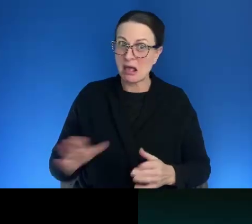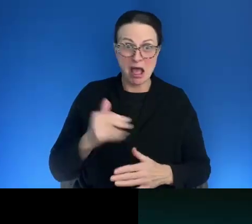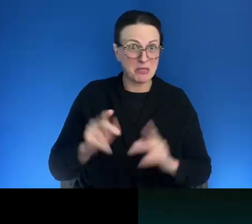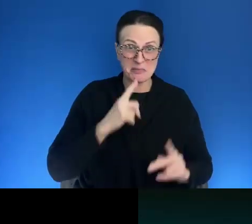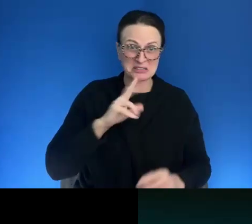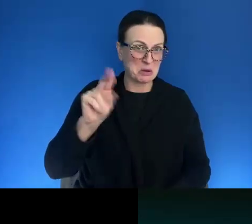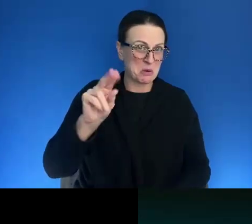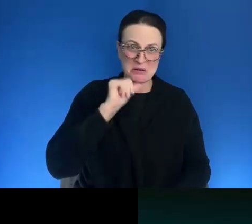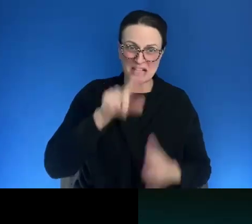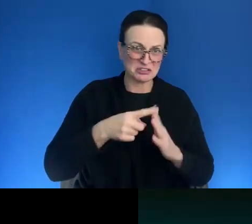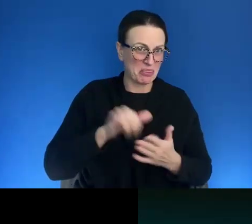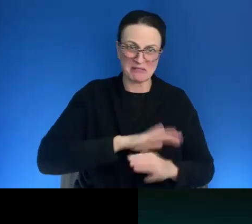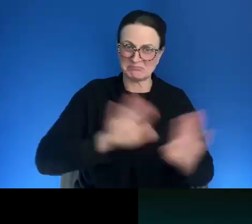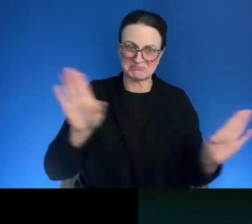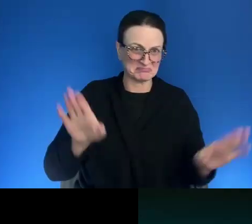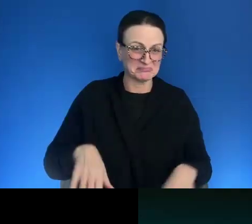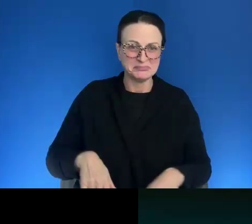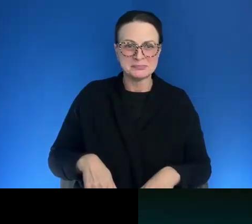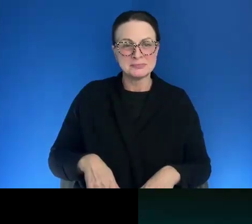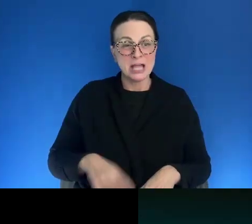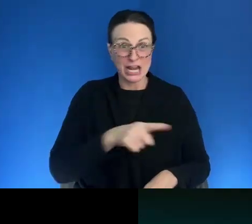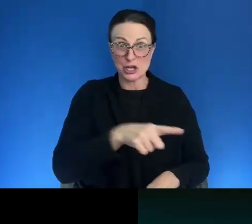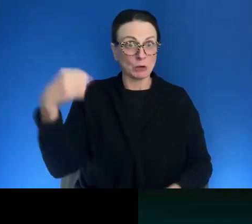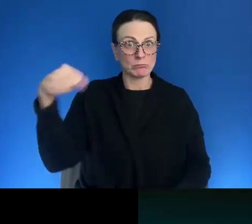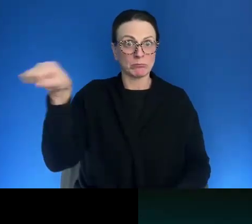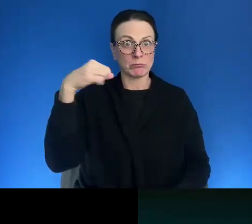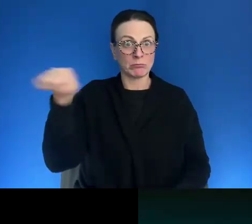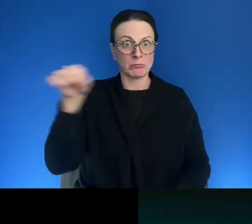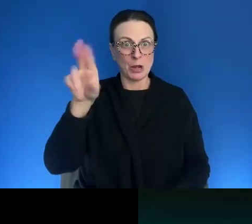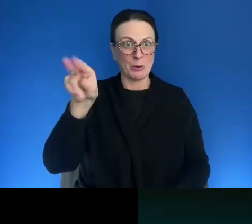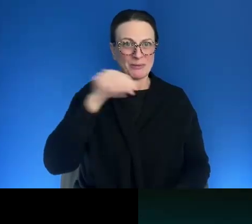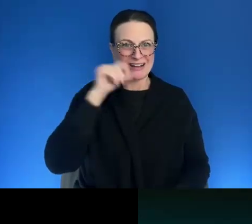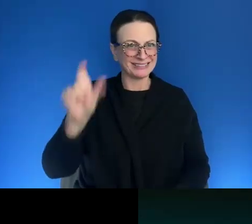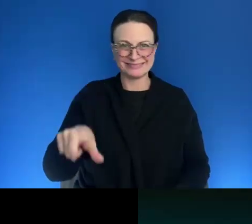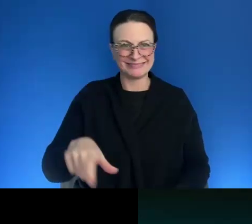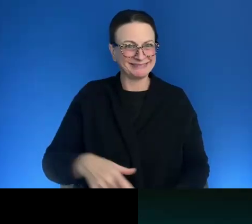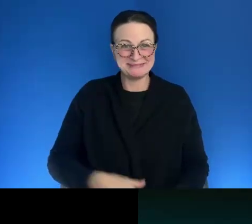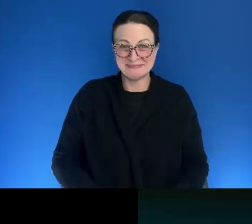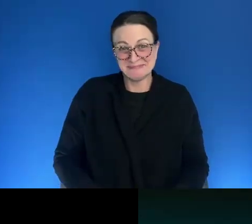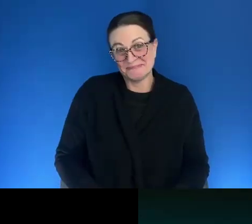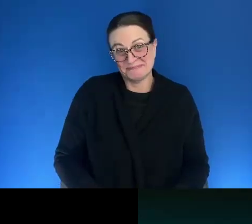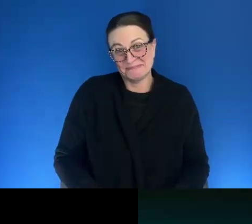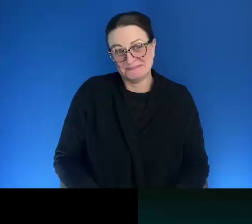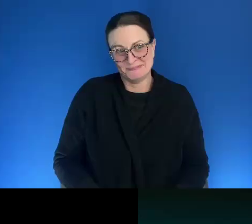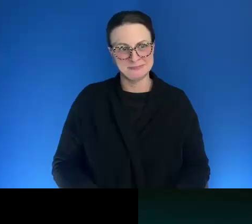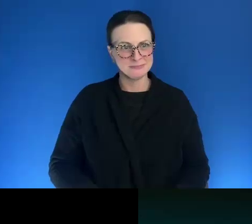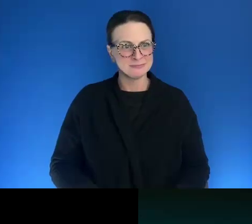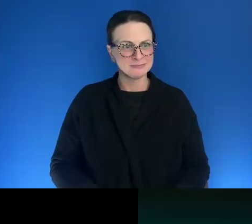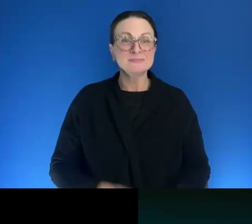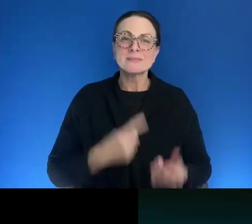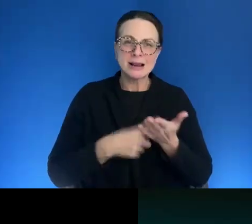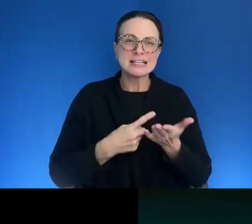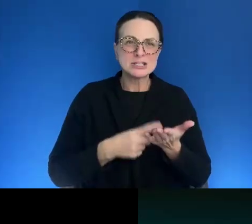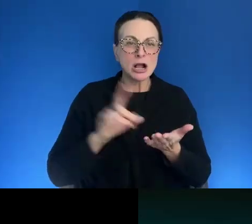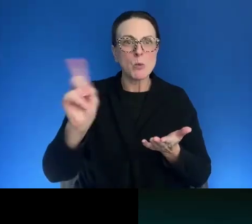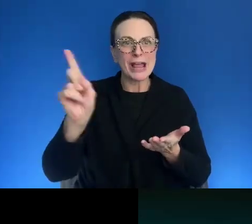should not start with a business plan. So, and you're shaking your head, no, you shouldn't start with a business plan. So, let's talk